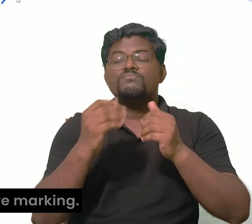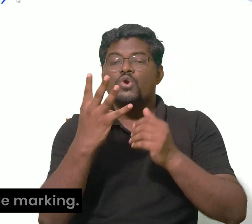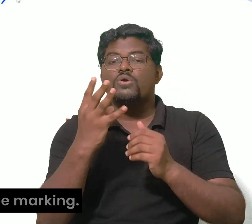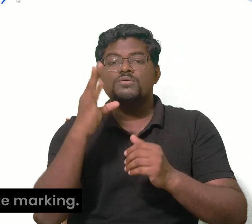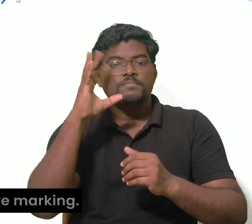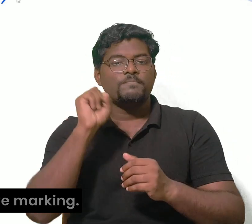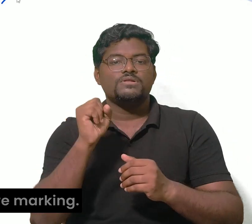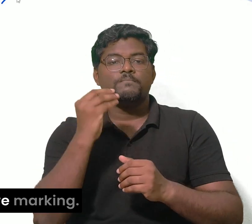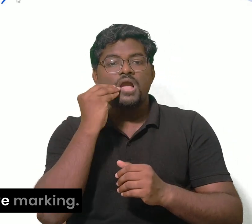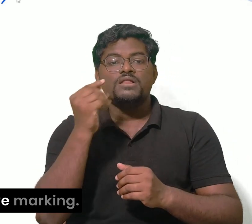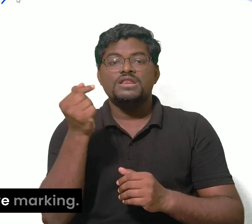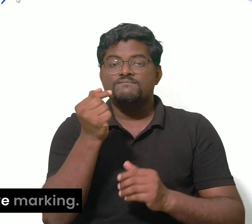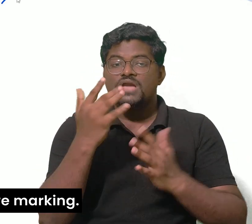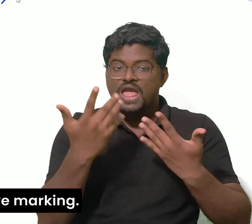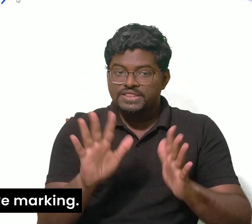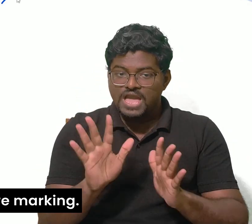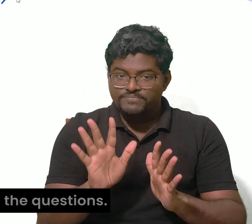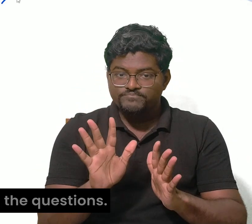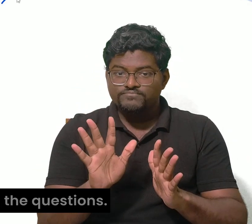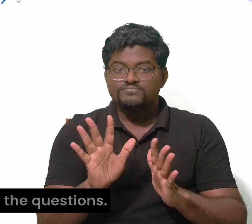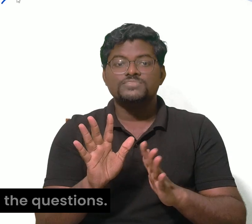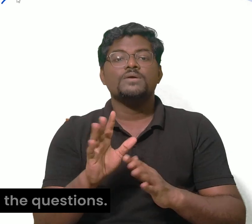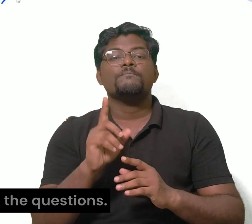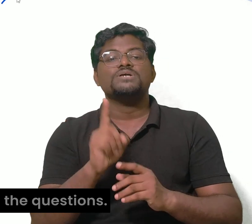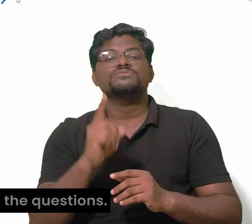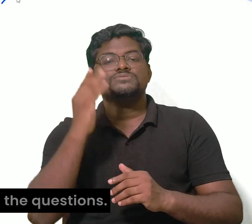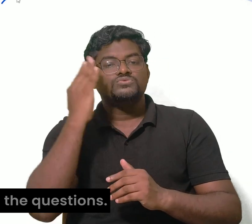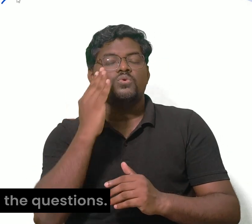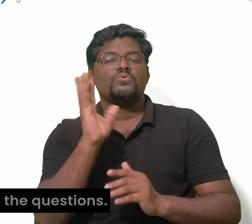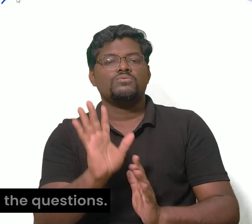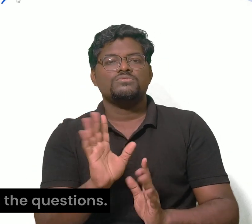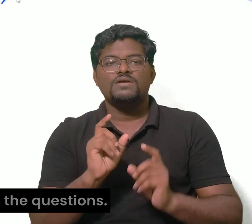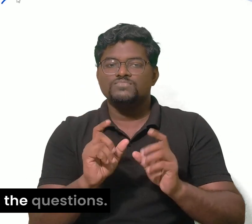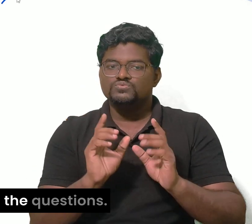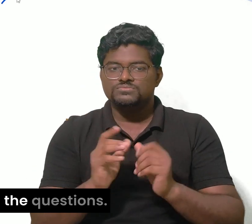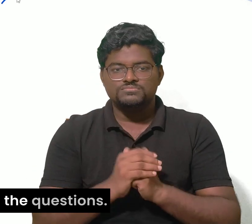4 exam doesn't have any negative marks, so all those questions you should attend.